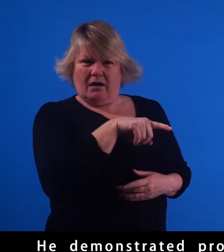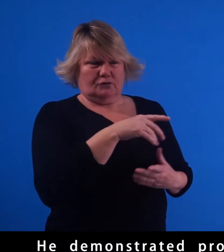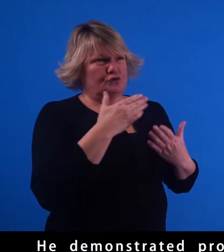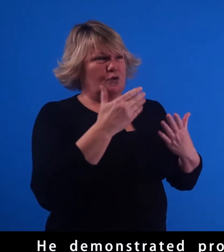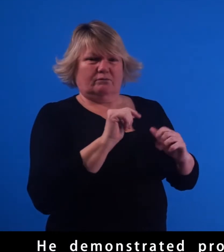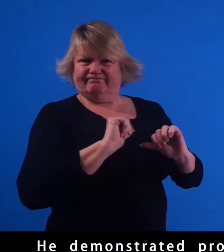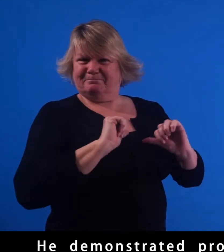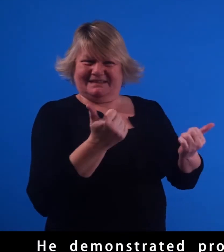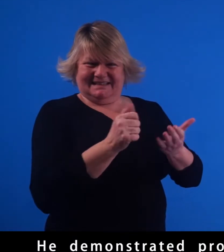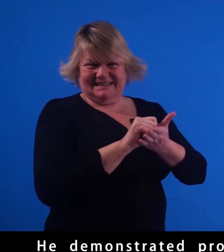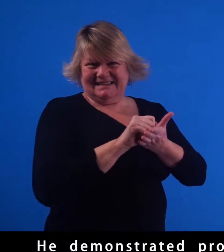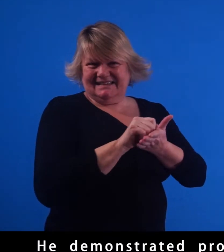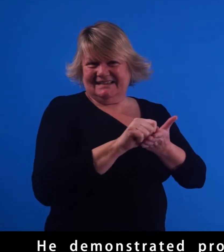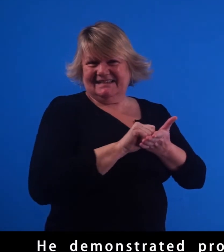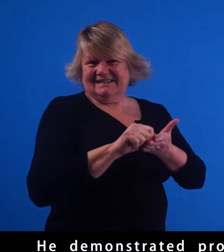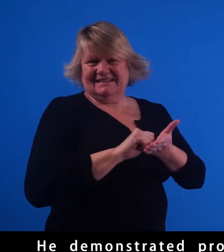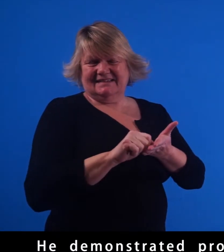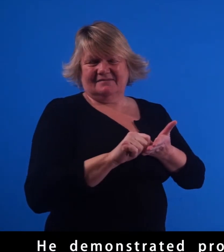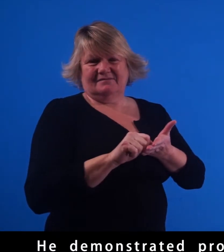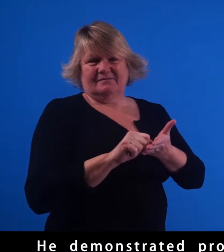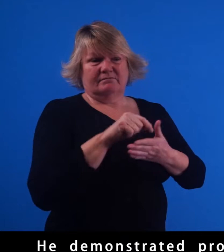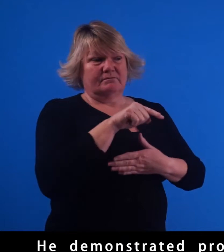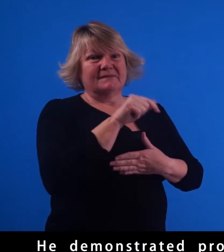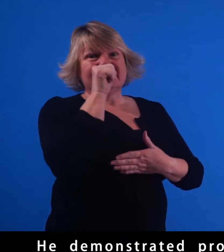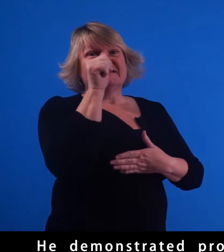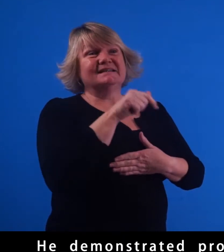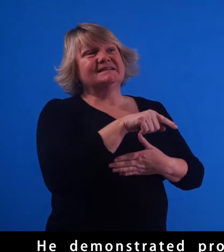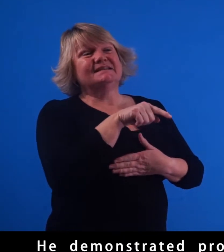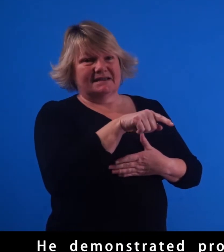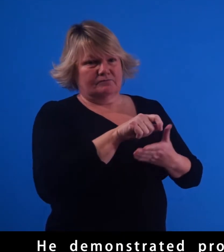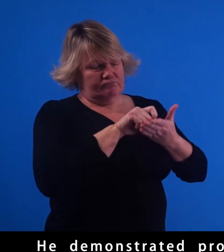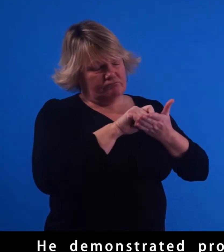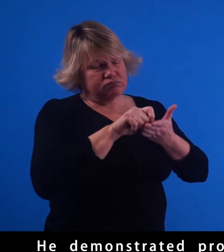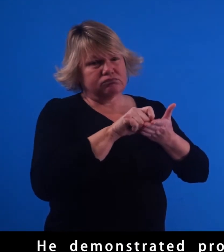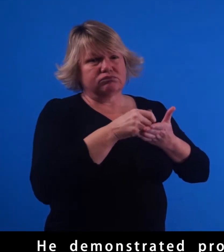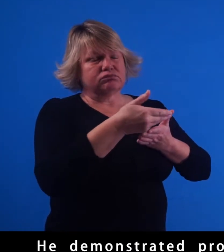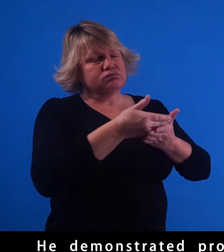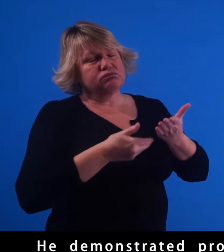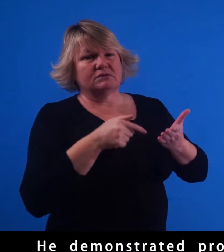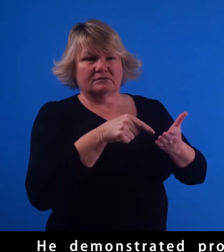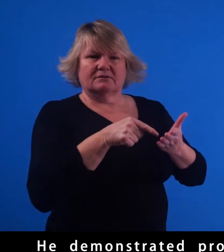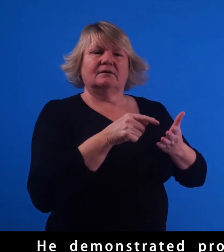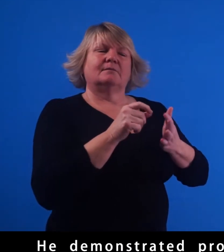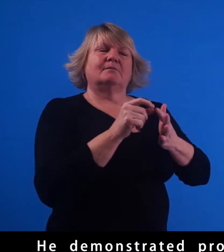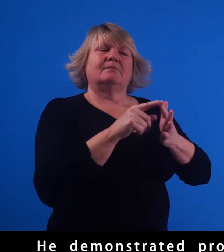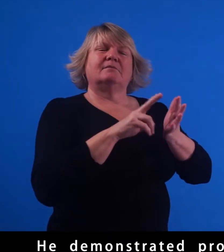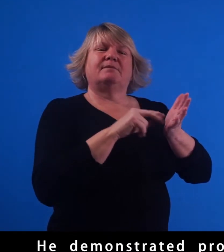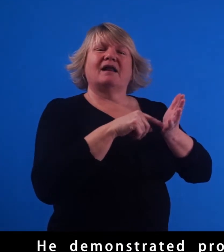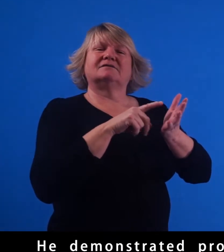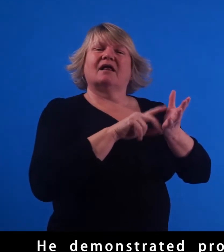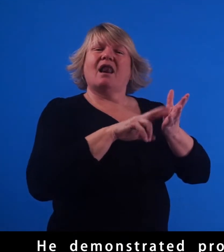He demonstrated proficiency in writing from an early age, and at 16